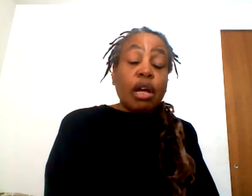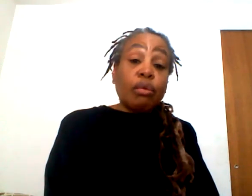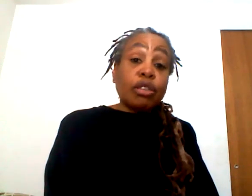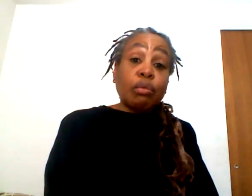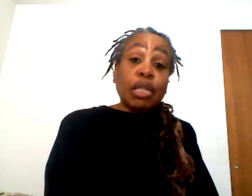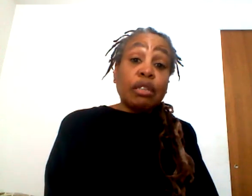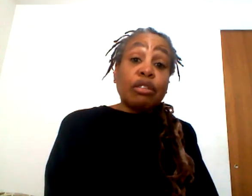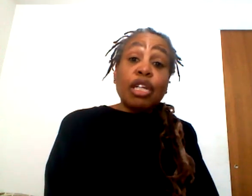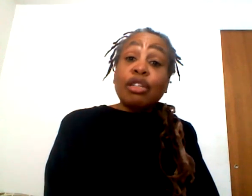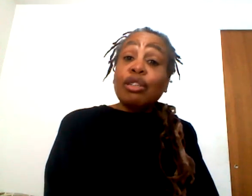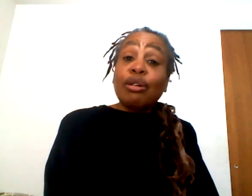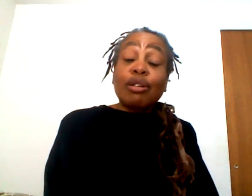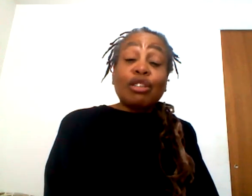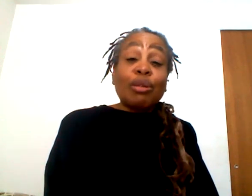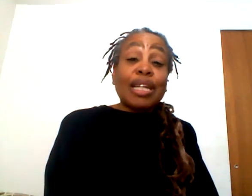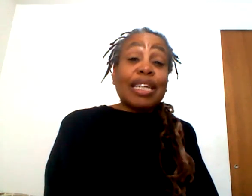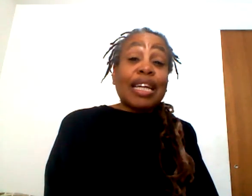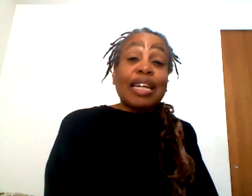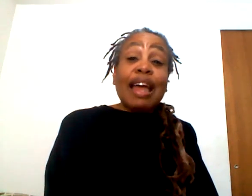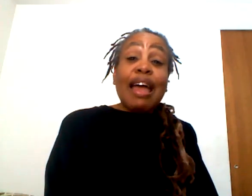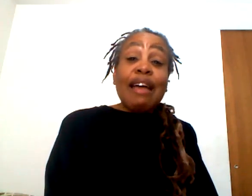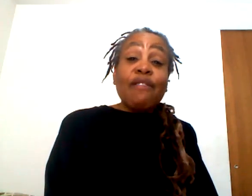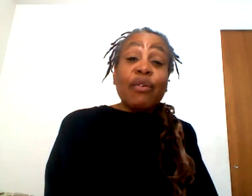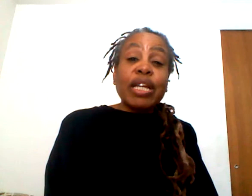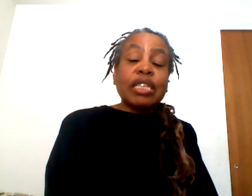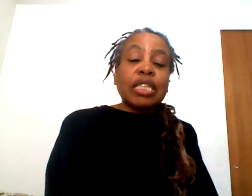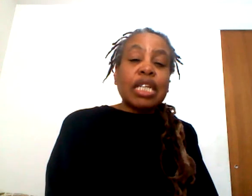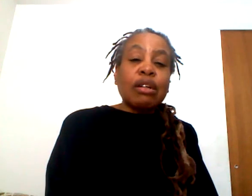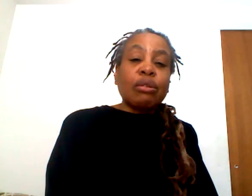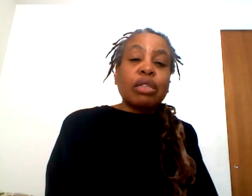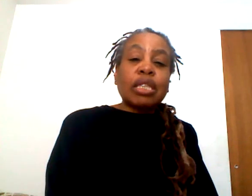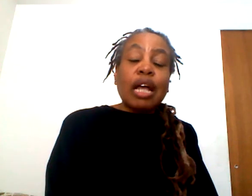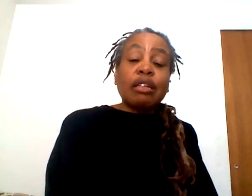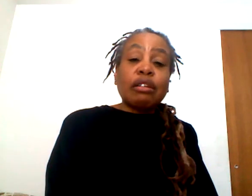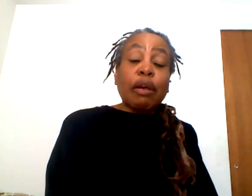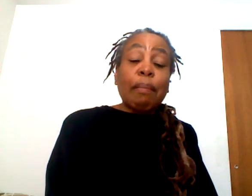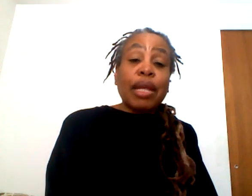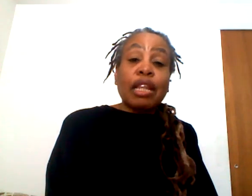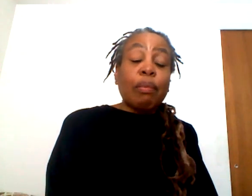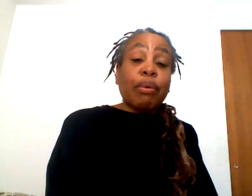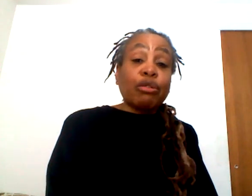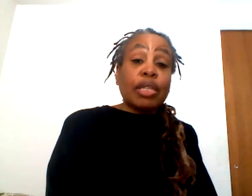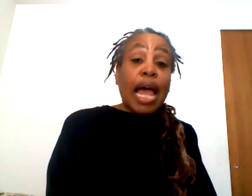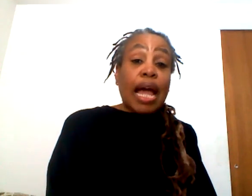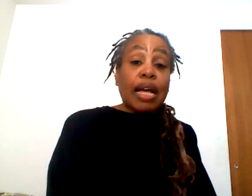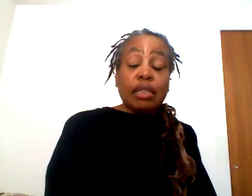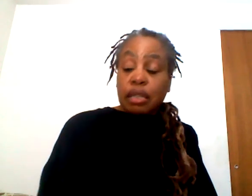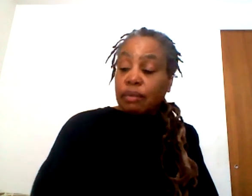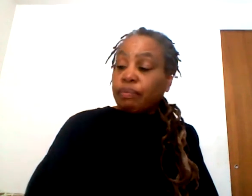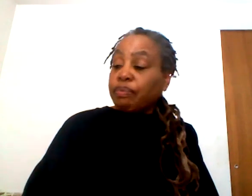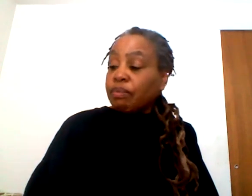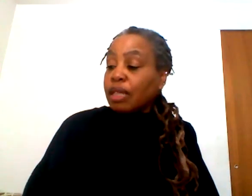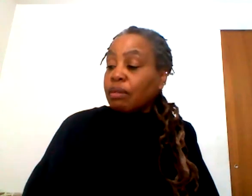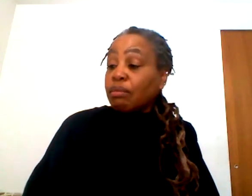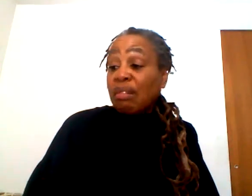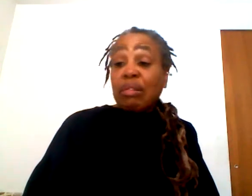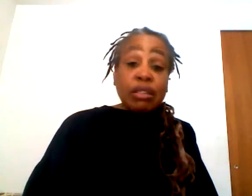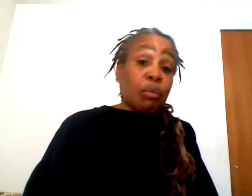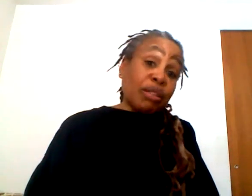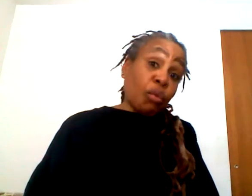which means you're going to try to get every single solitary penny the person has. Look, it's a way